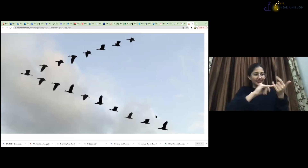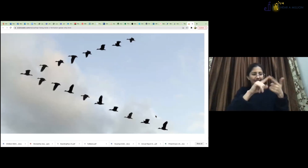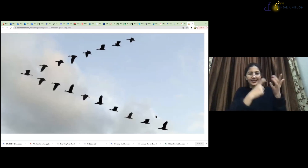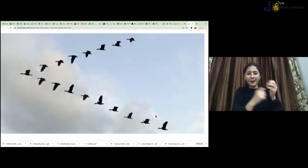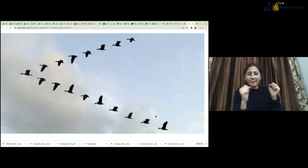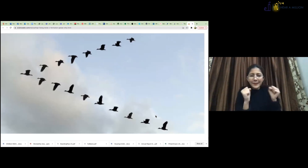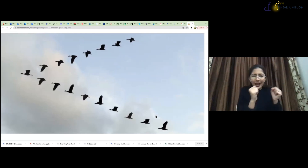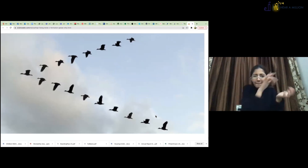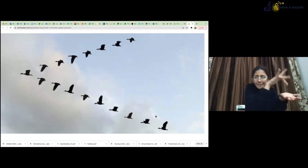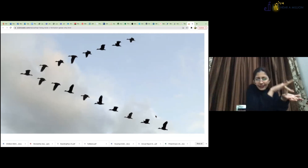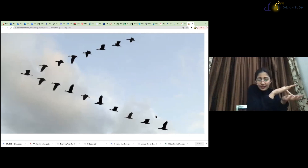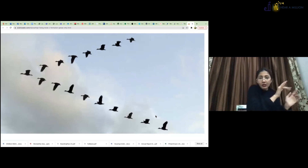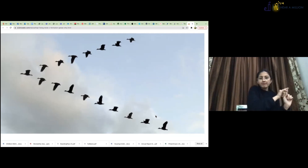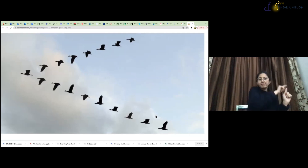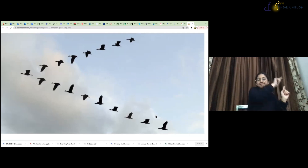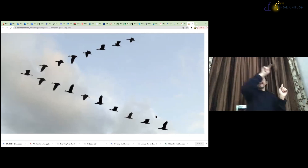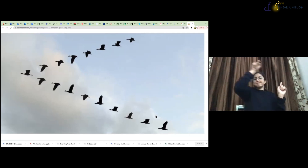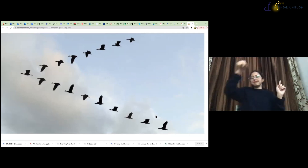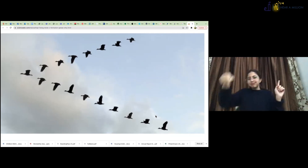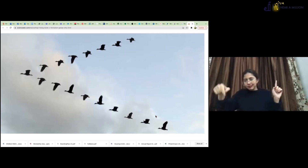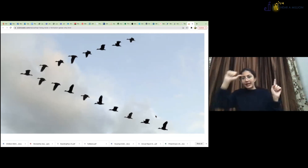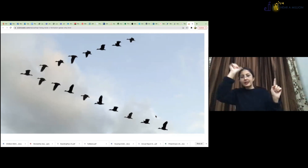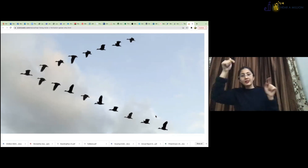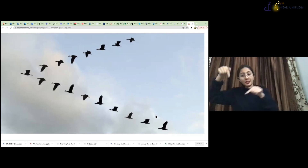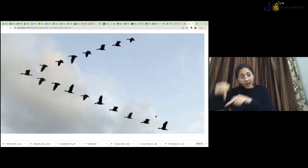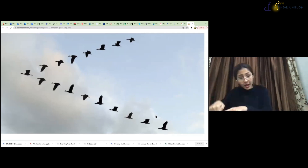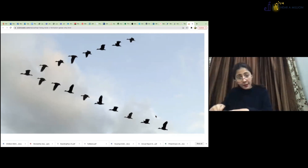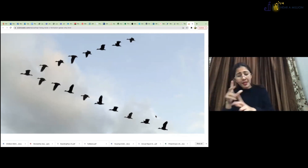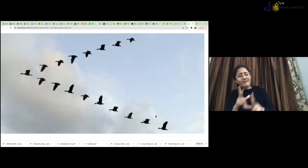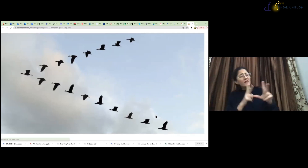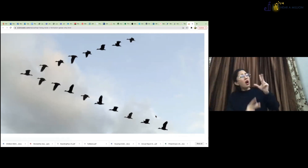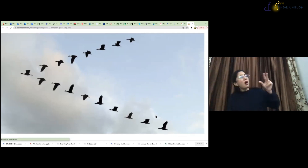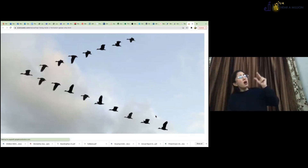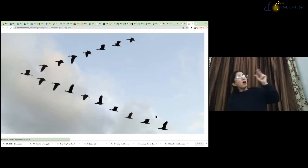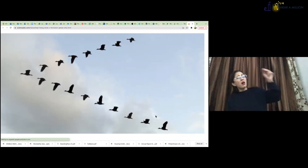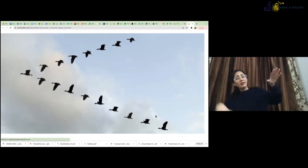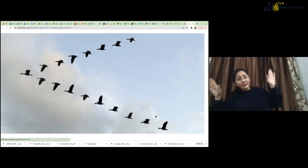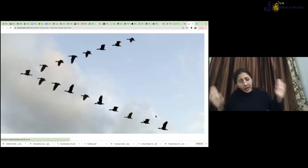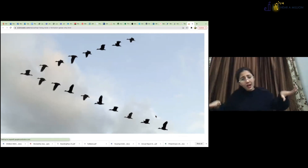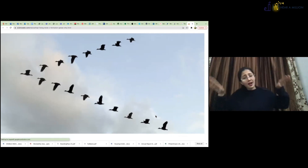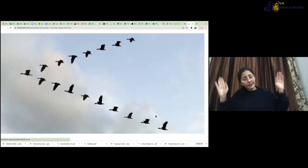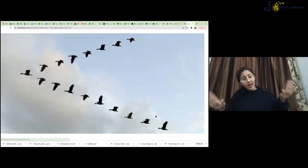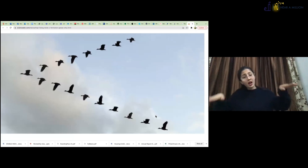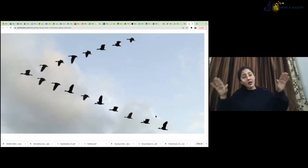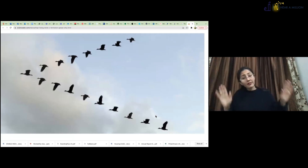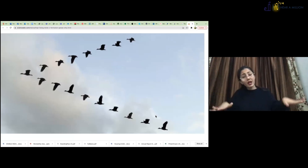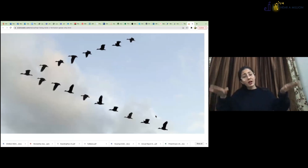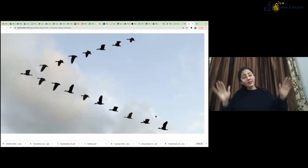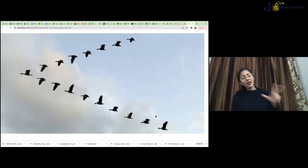you see sometimes birds who are flying long distances, correct?